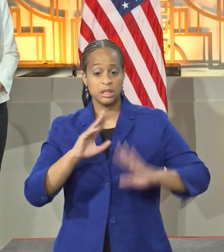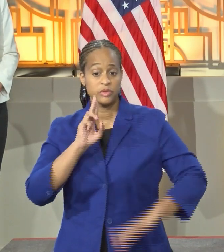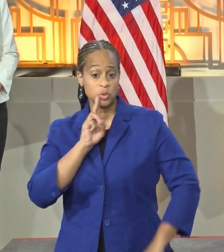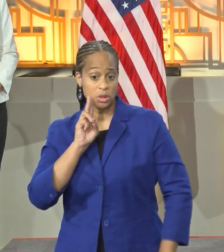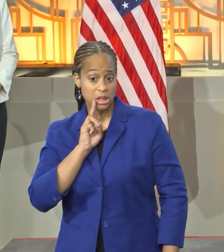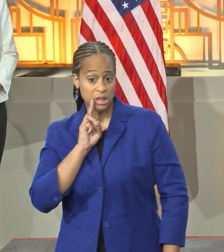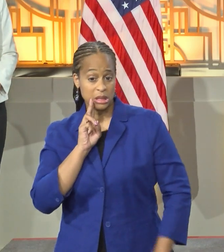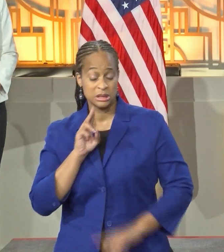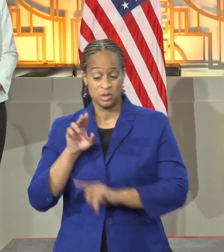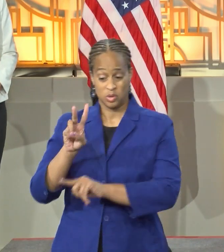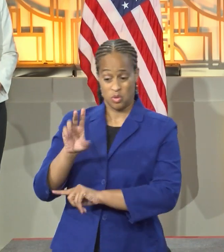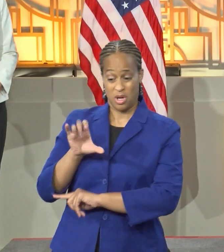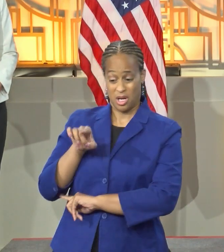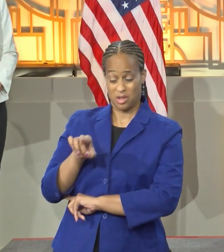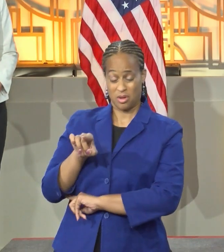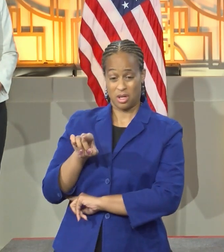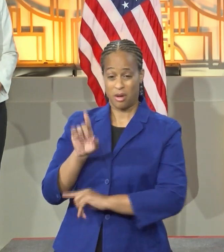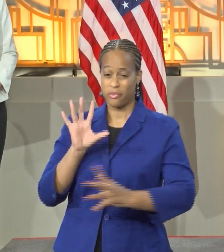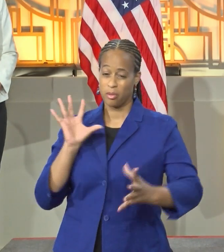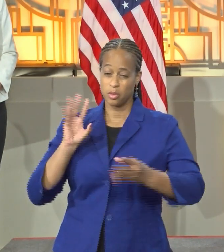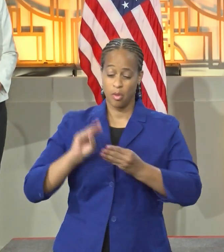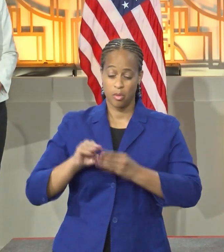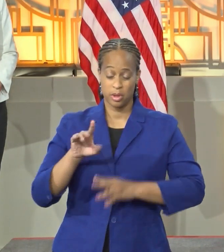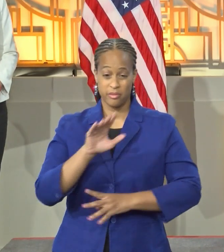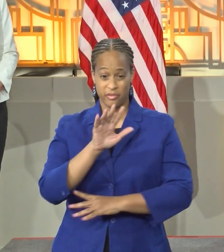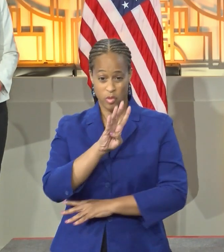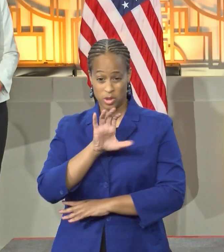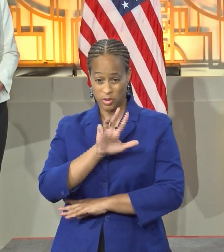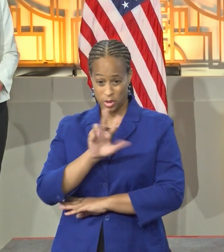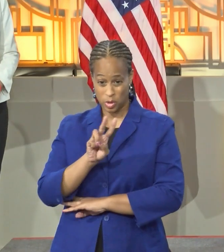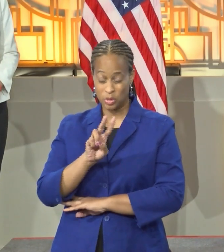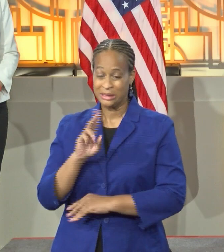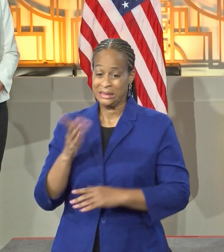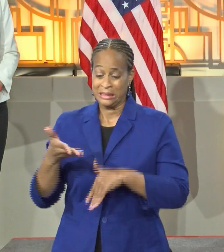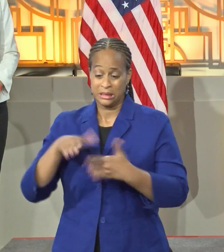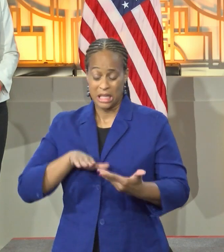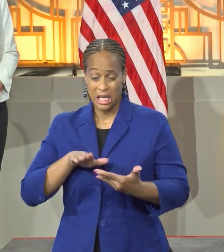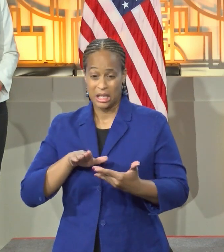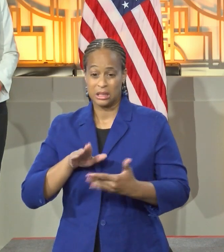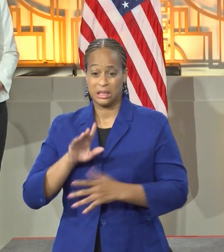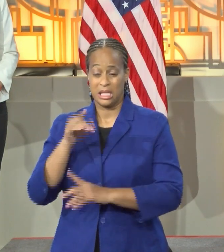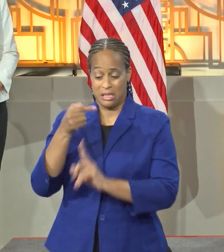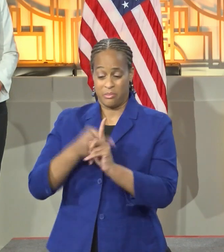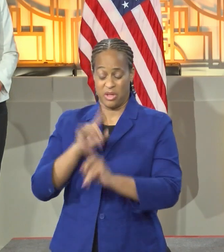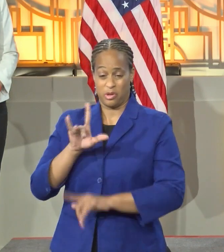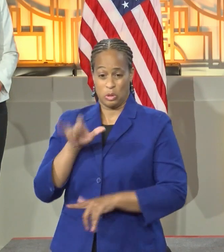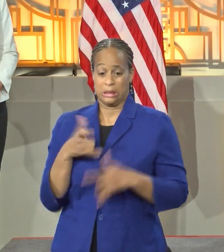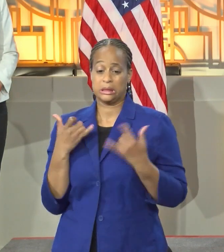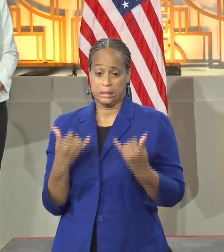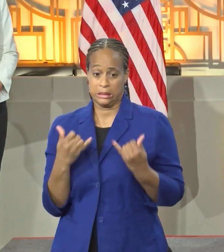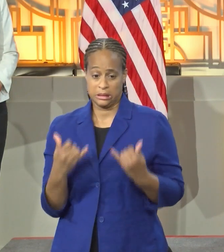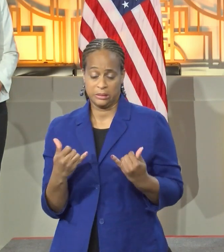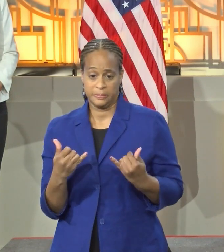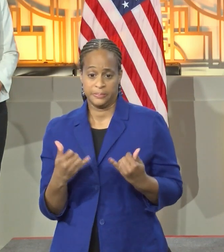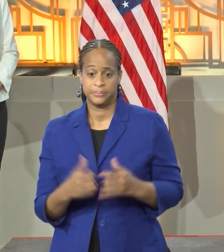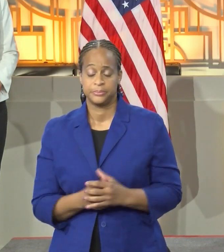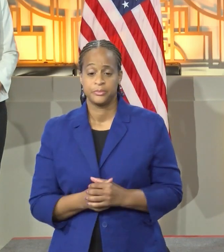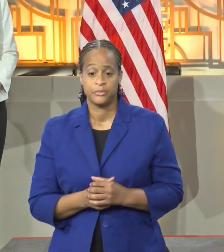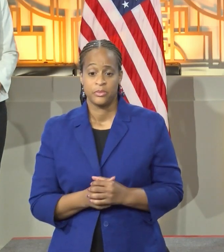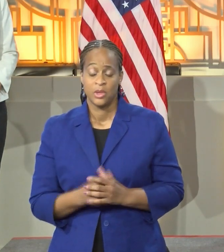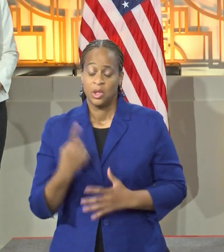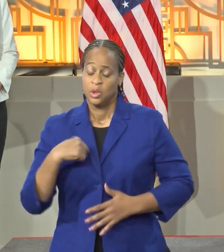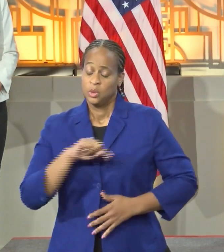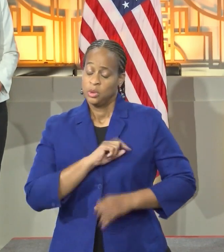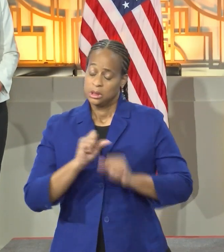Houston, 200 of that 432 died in the month of July. And